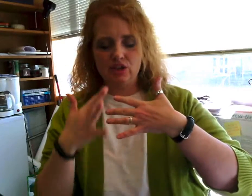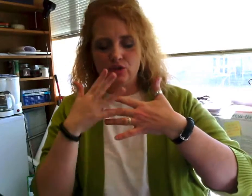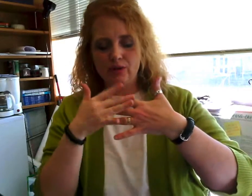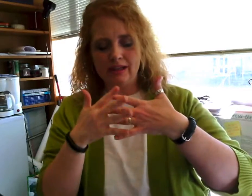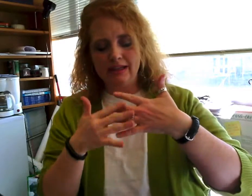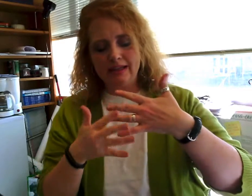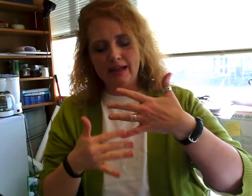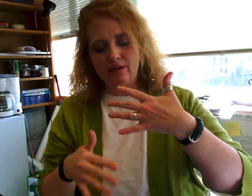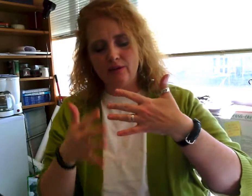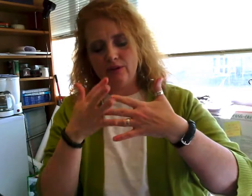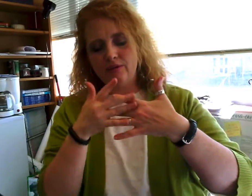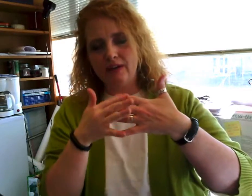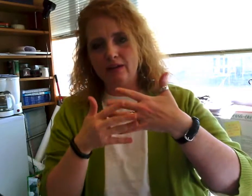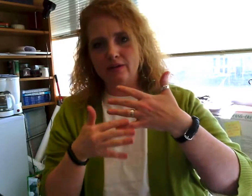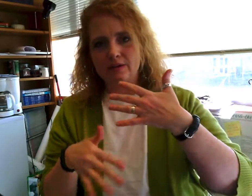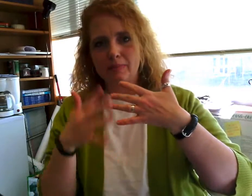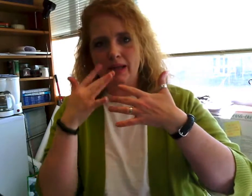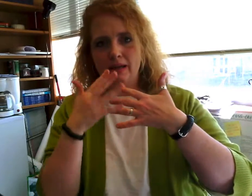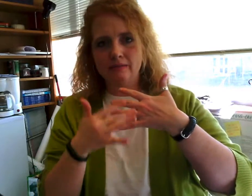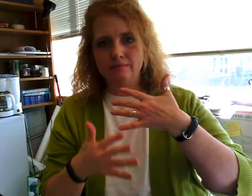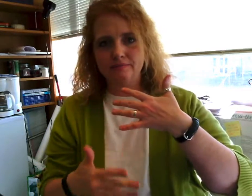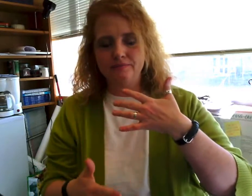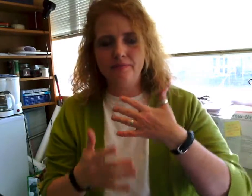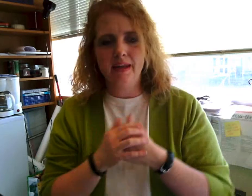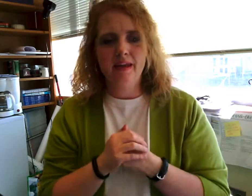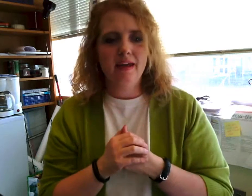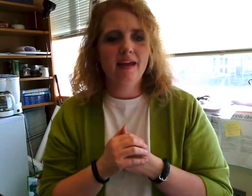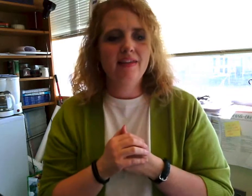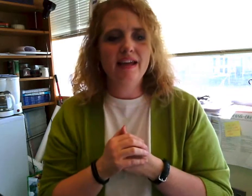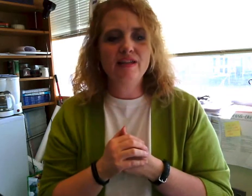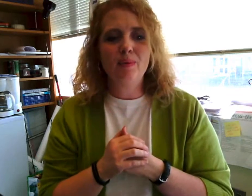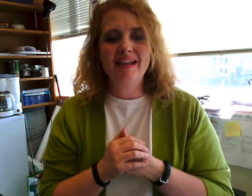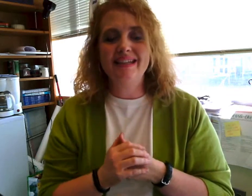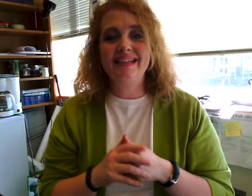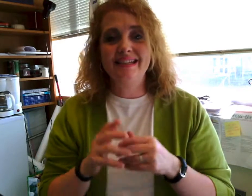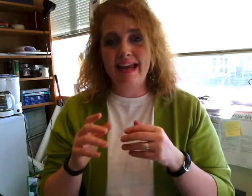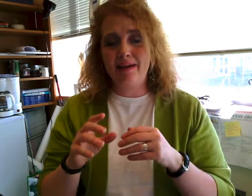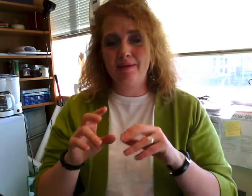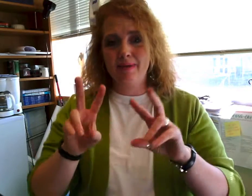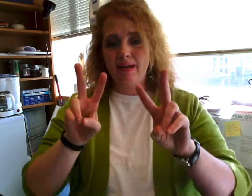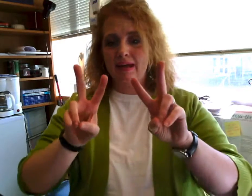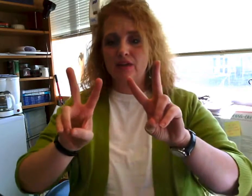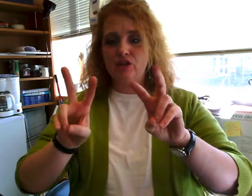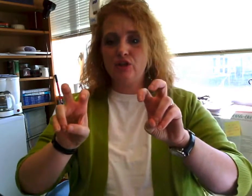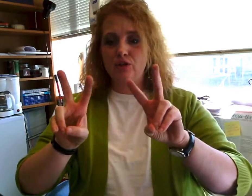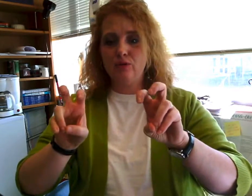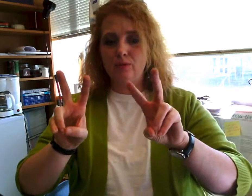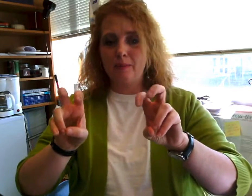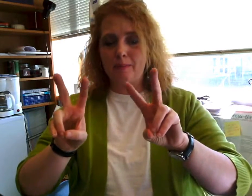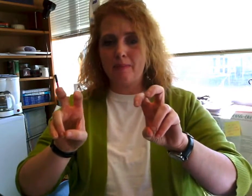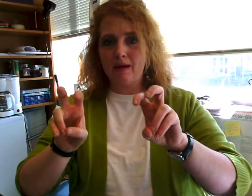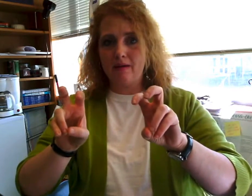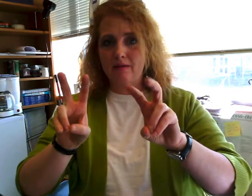it's just trickling down your fingers, blood. The next one is exam, and it's two